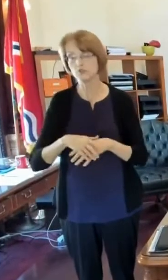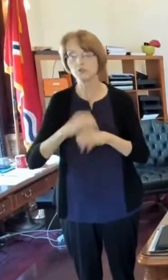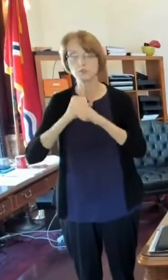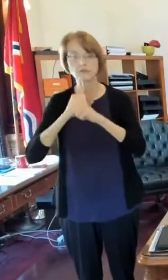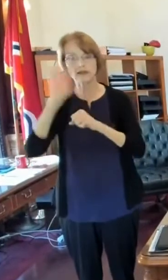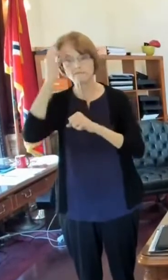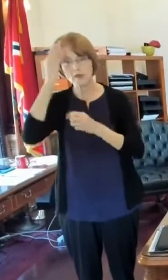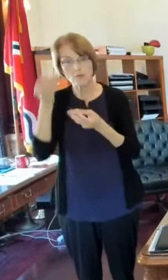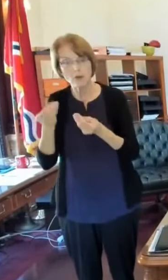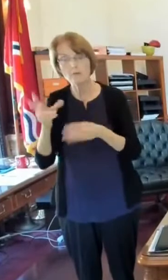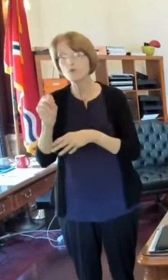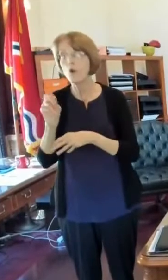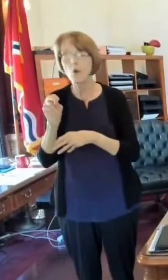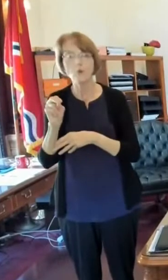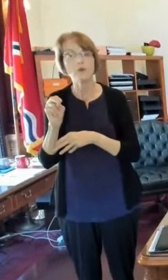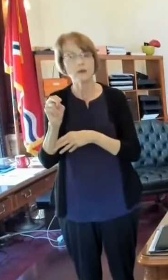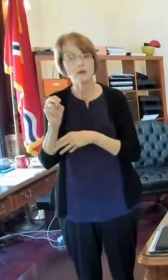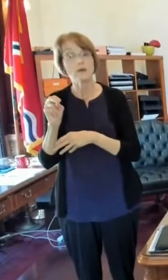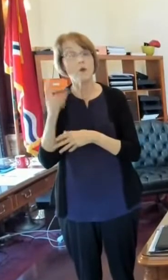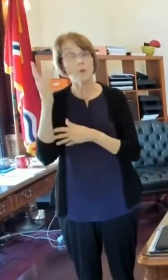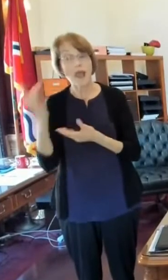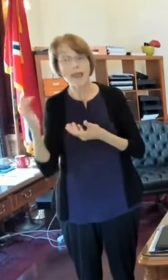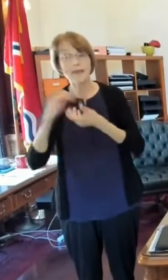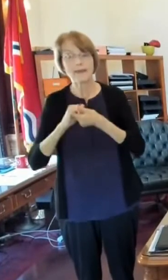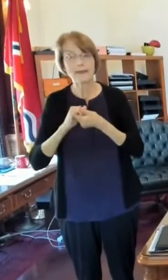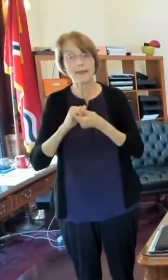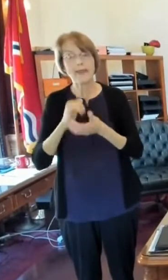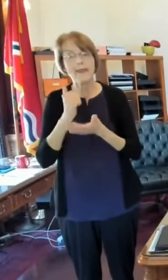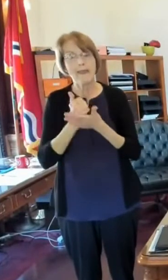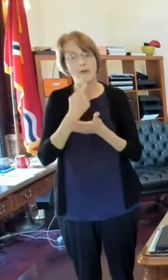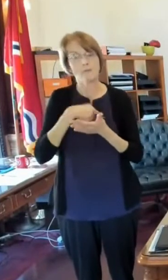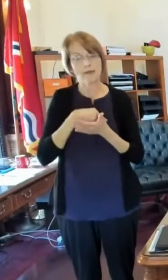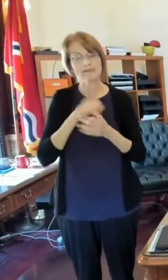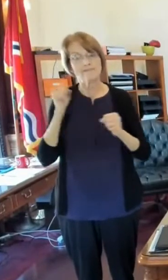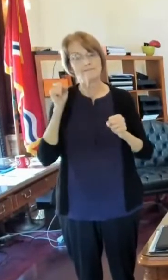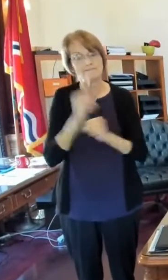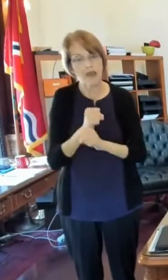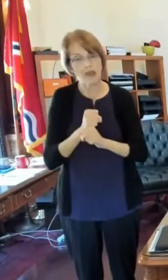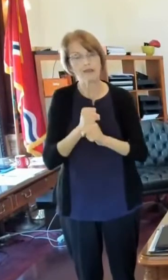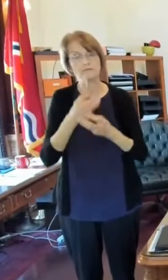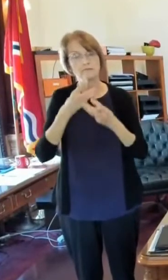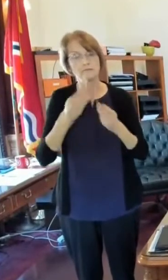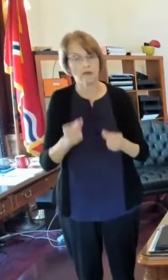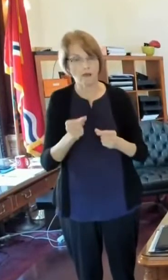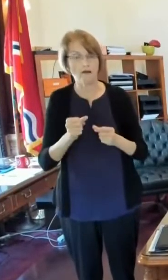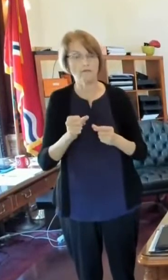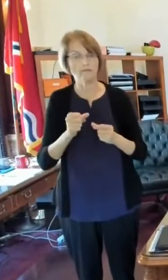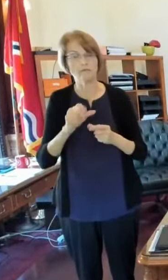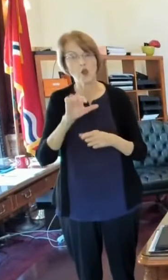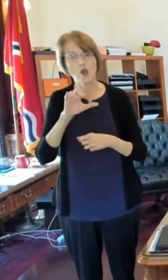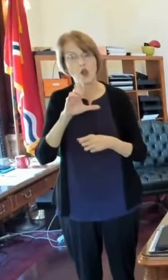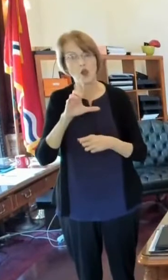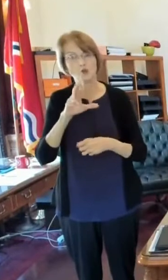It is about working to help us fight and solve the violence in our community